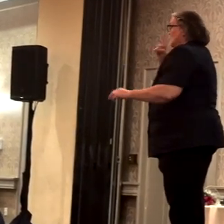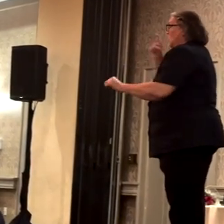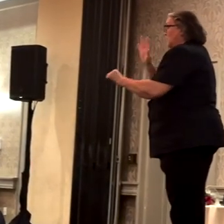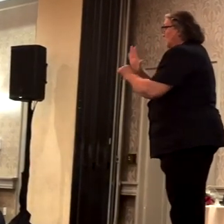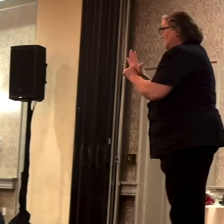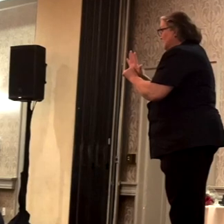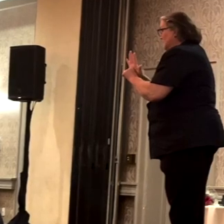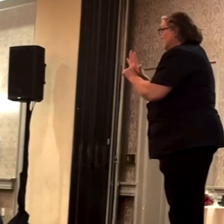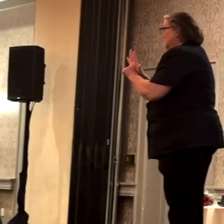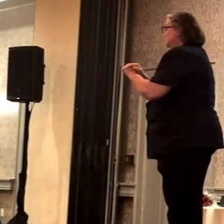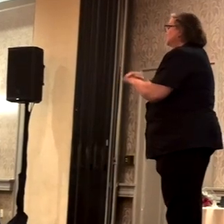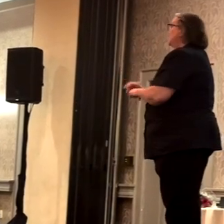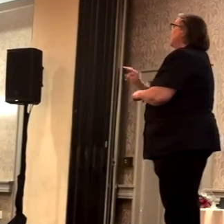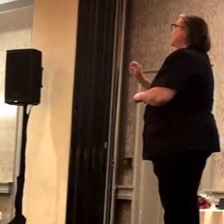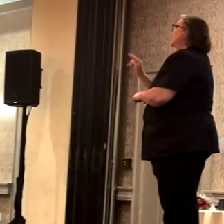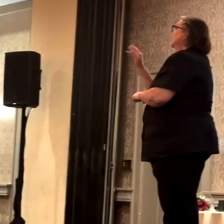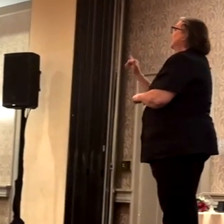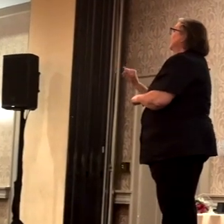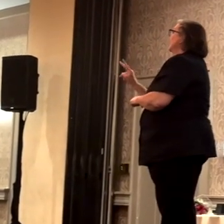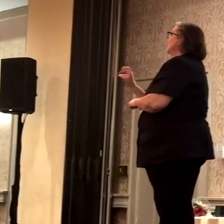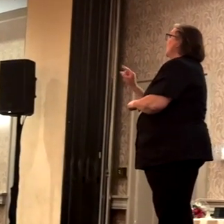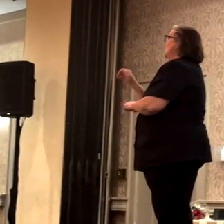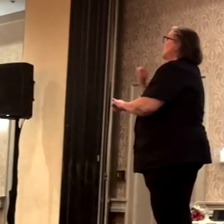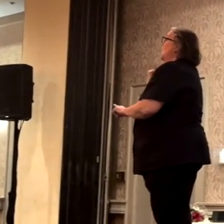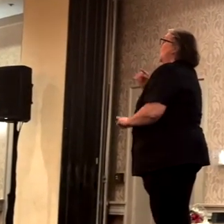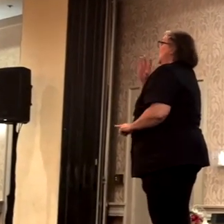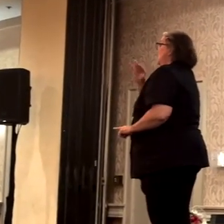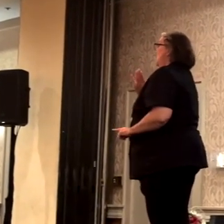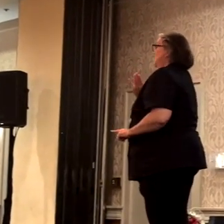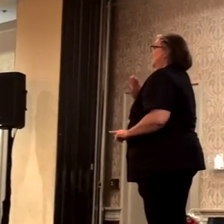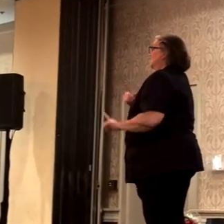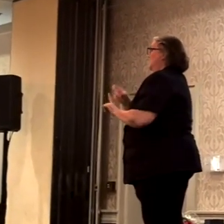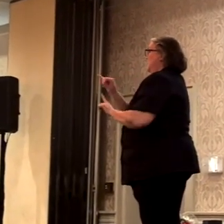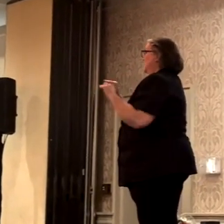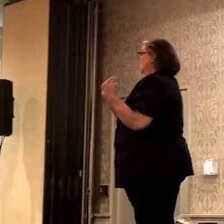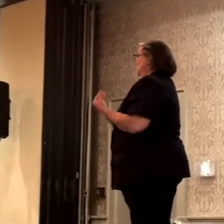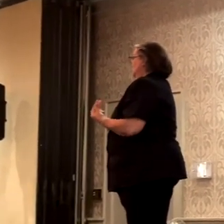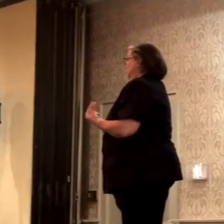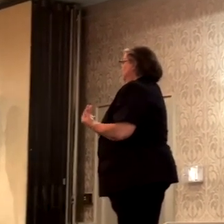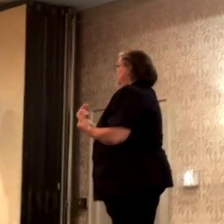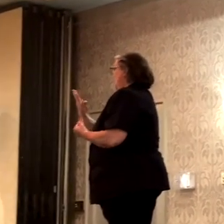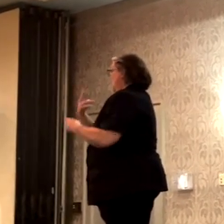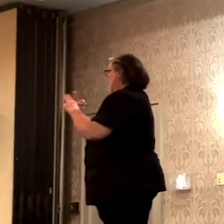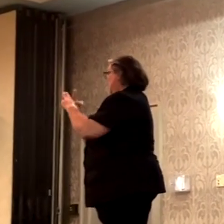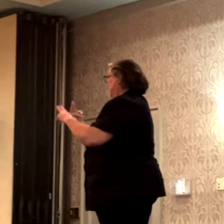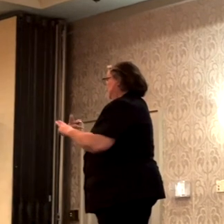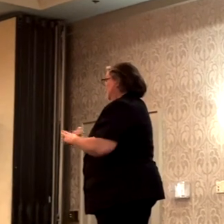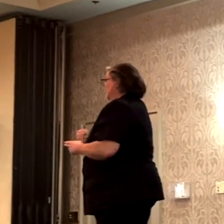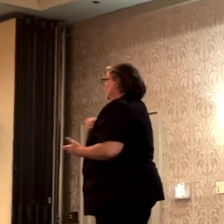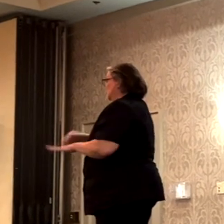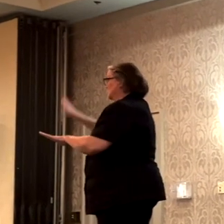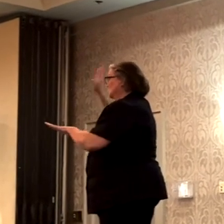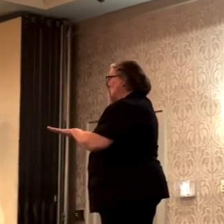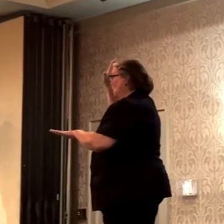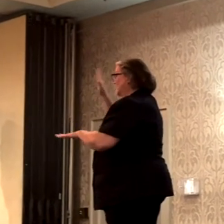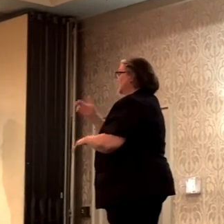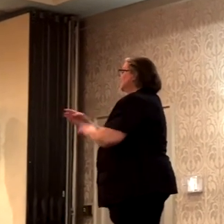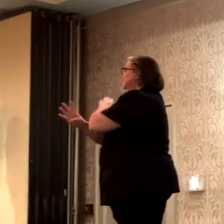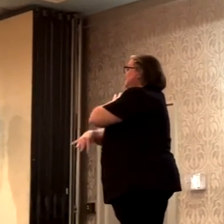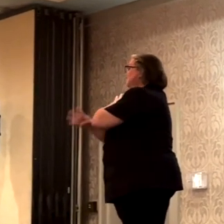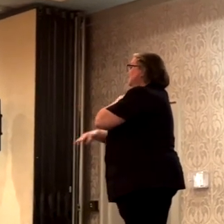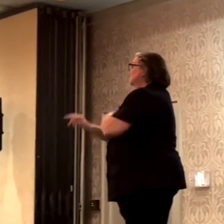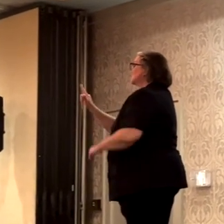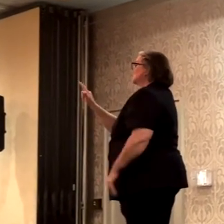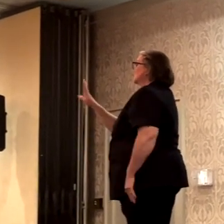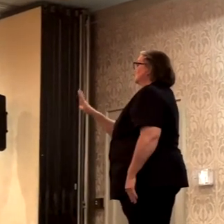confirmation. Nettie Vogel was the only woman among them. She was sworn in on September